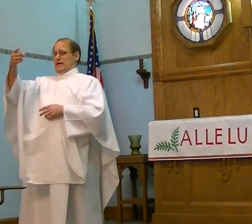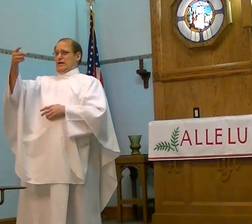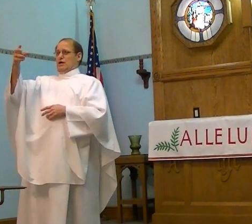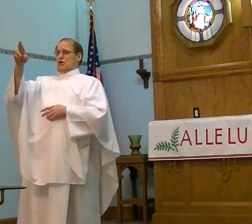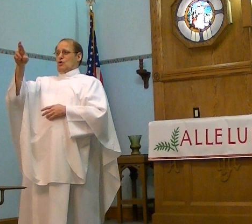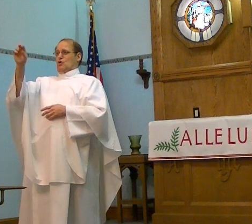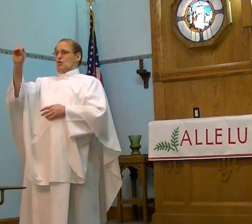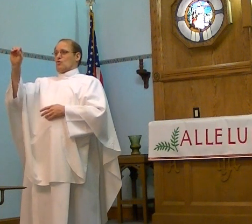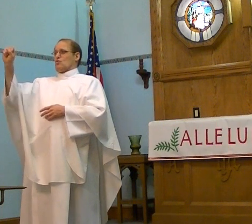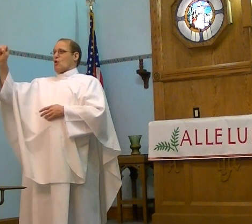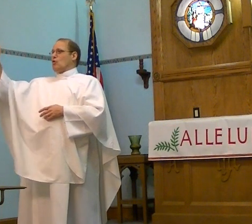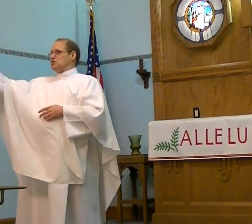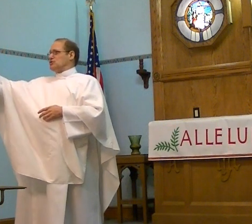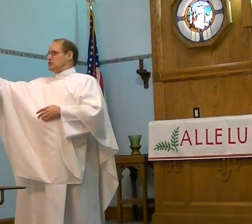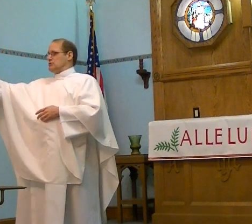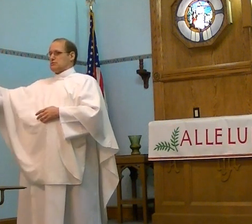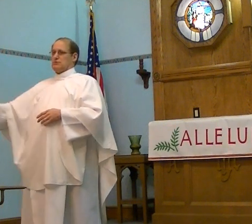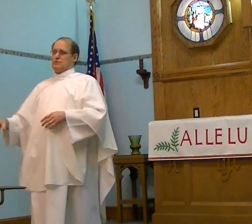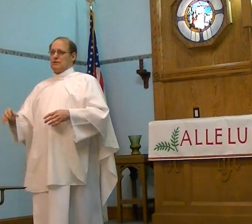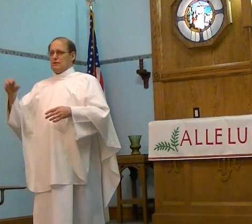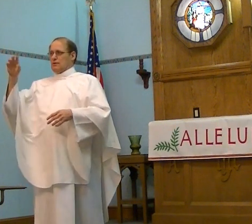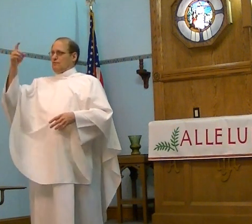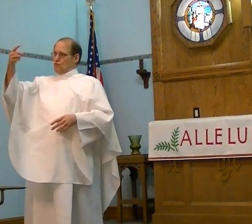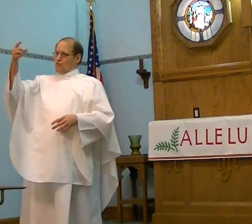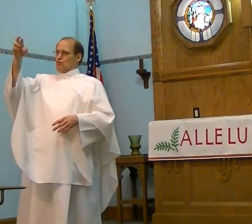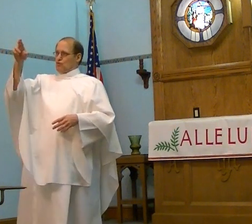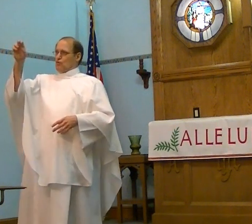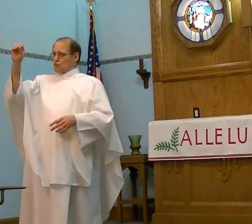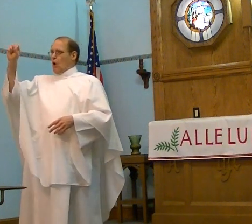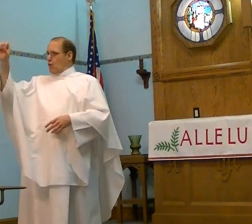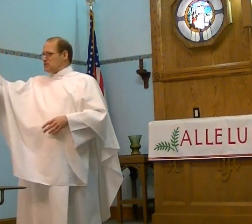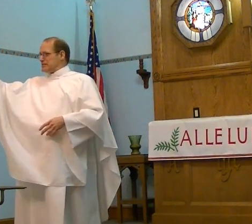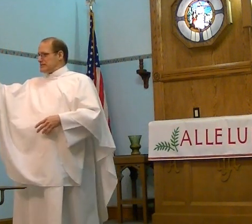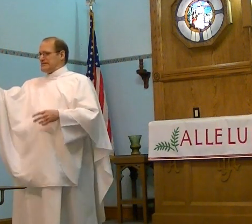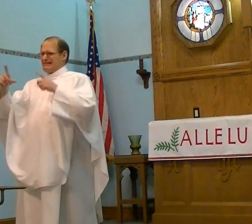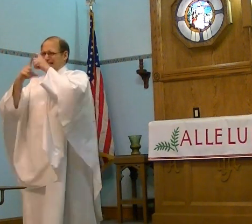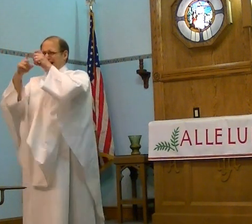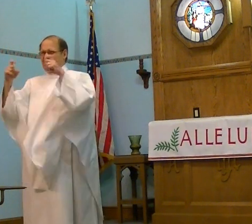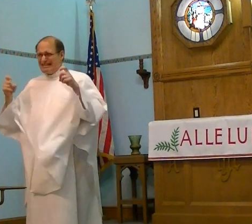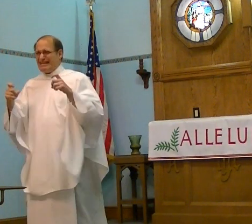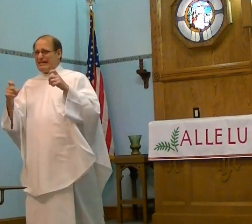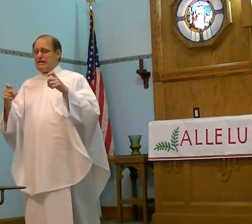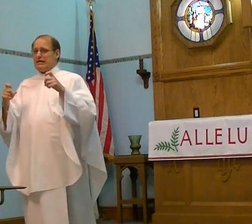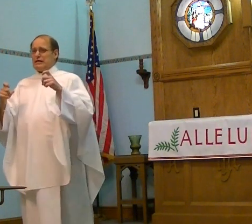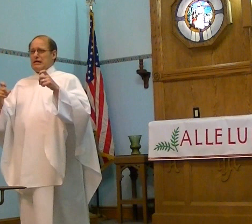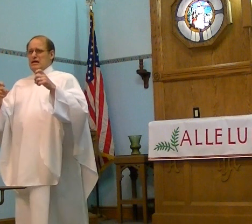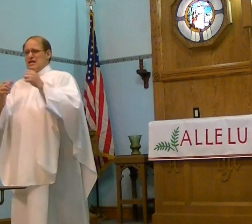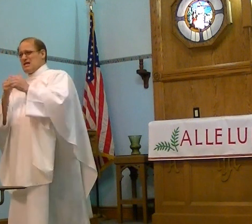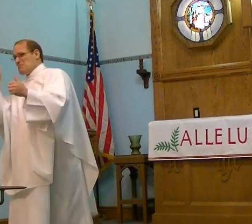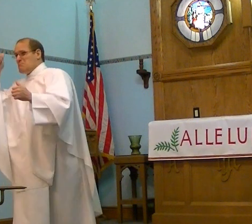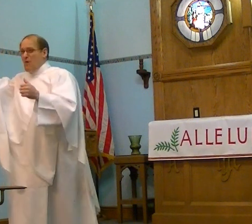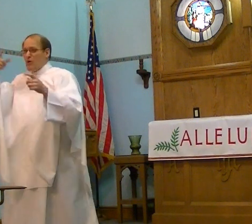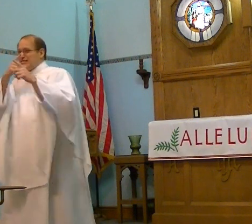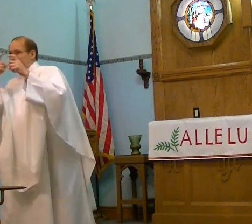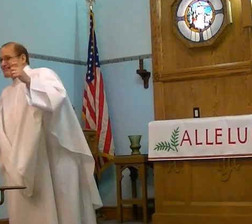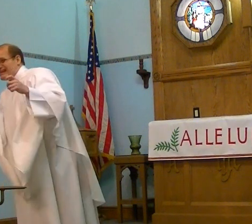gross. Gross, ugly, most ugly,